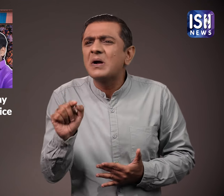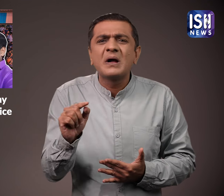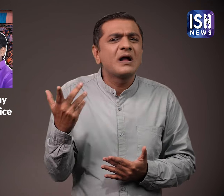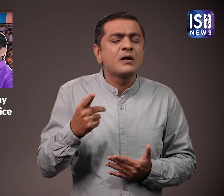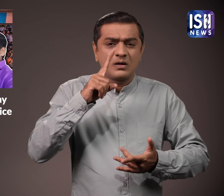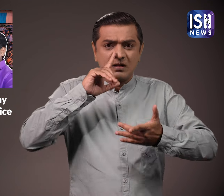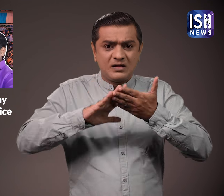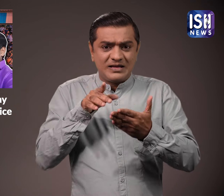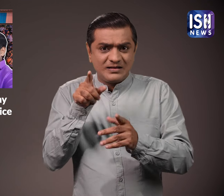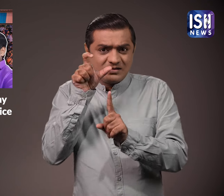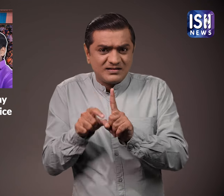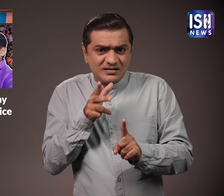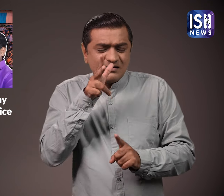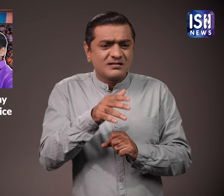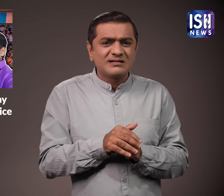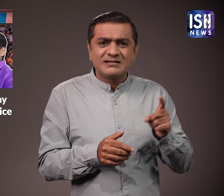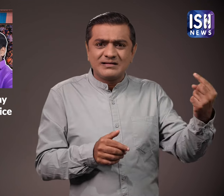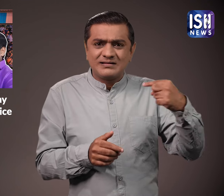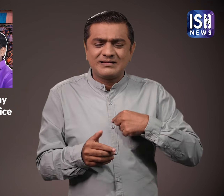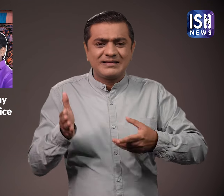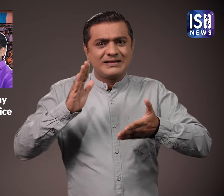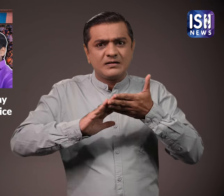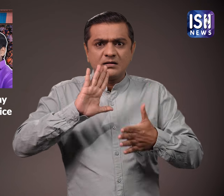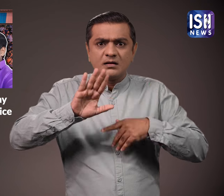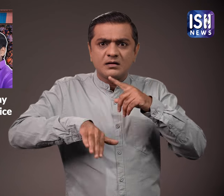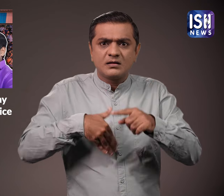And accused him of unnatural sex, rape and assault.